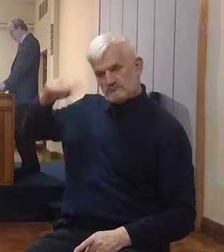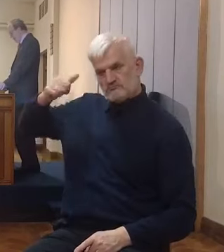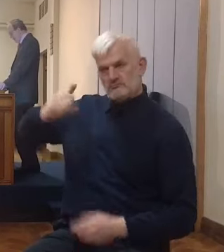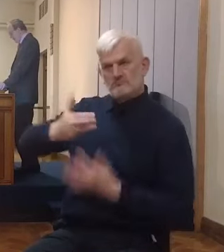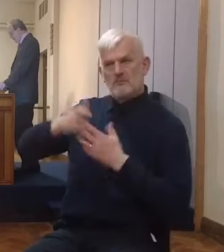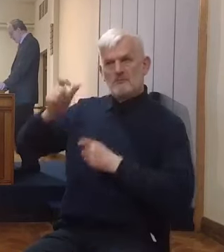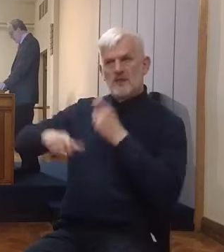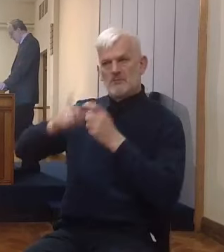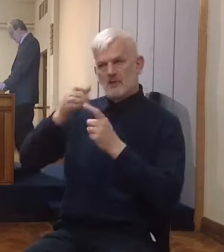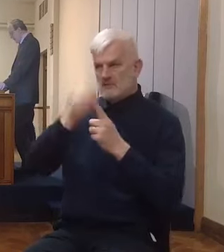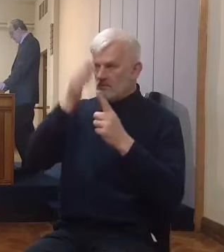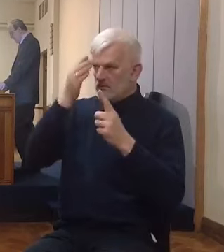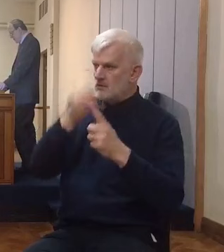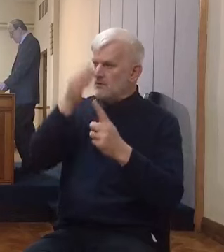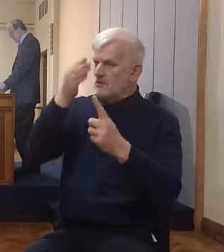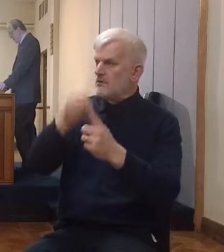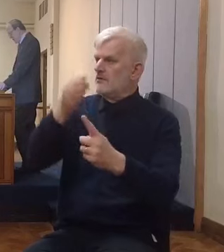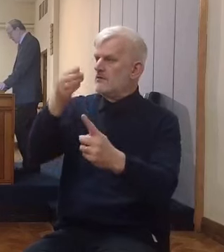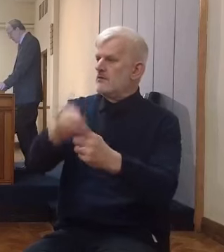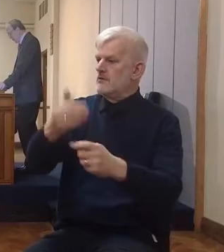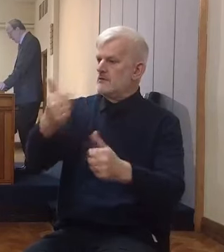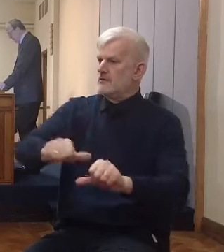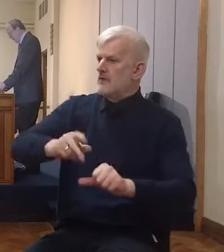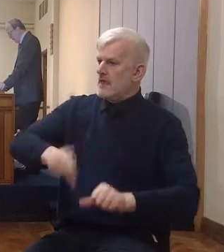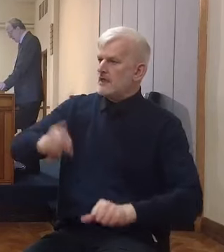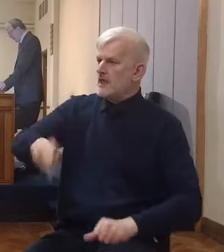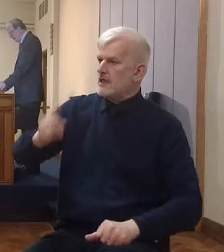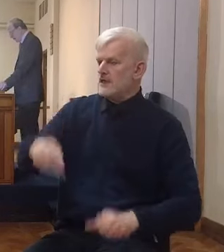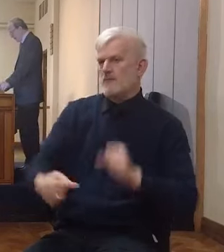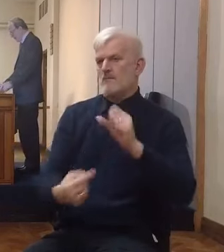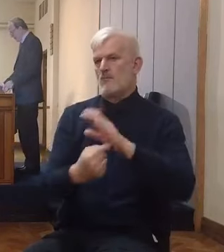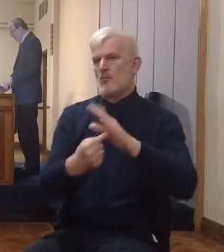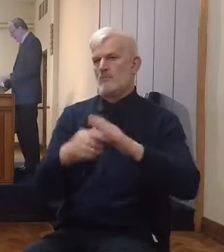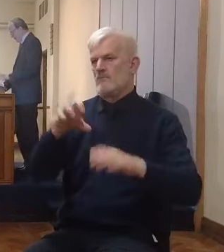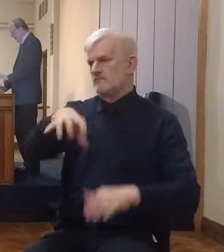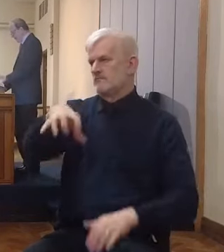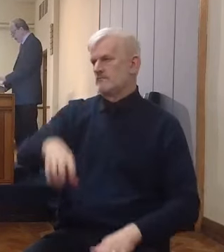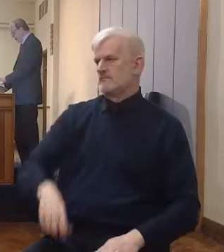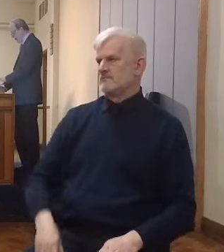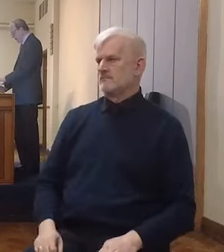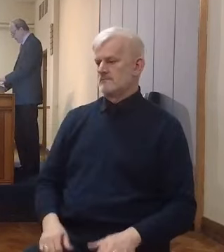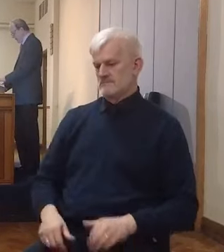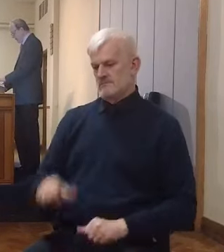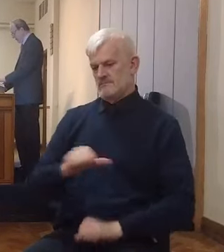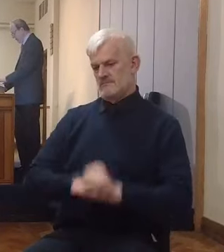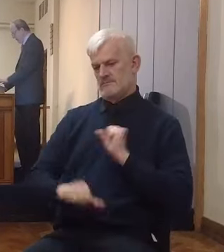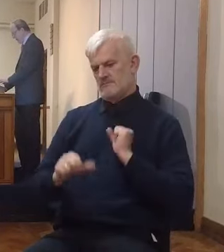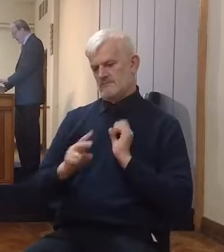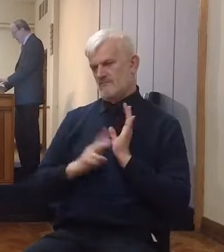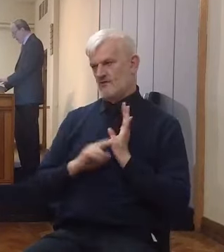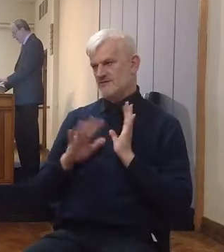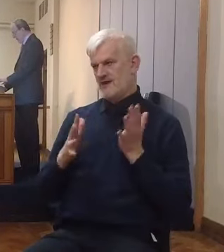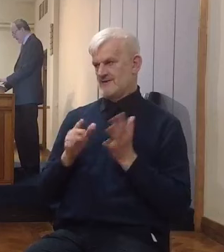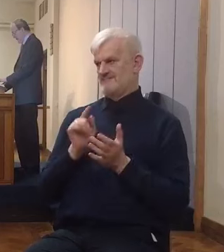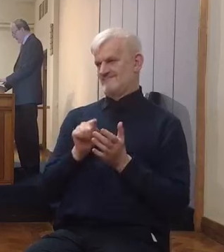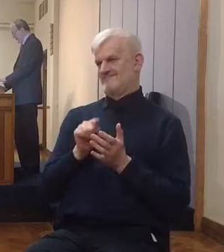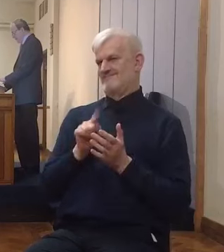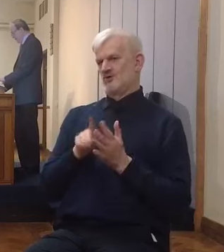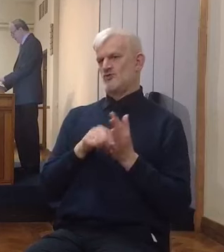significant factors. And here it is, I see it back in verse 10 of Joshua 11.